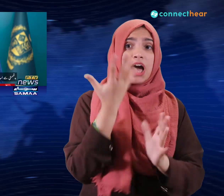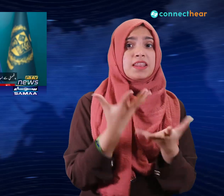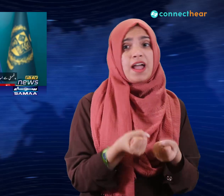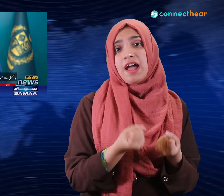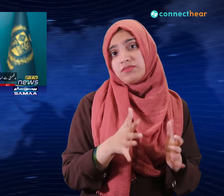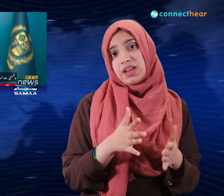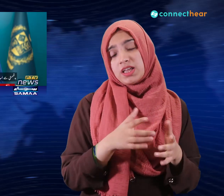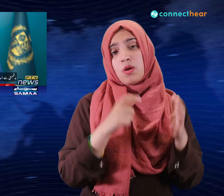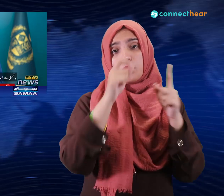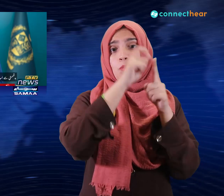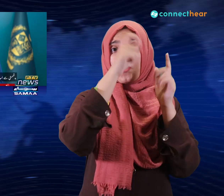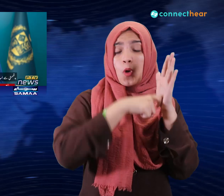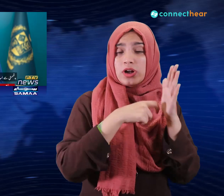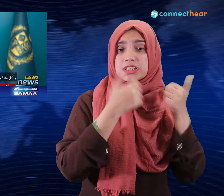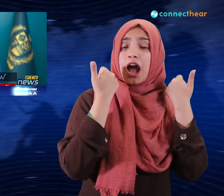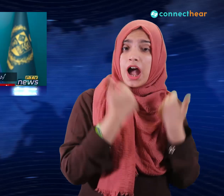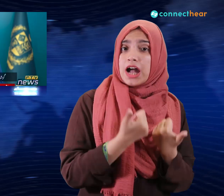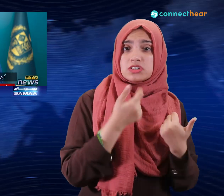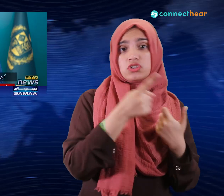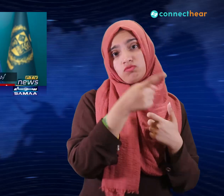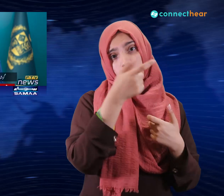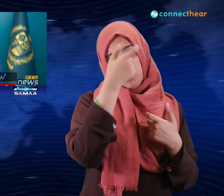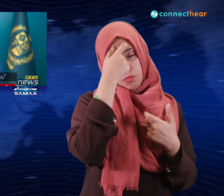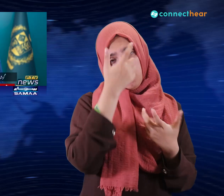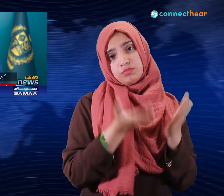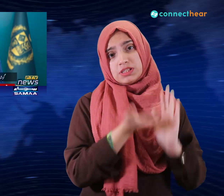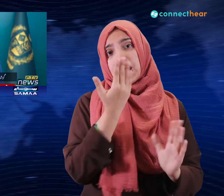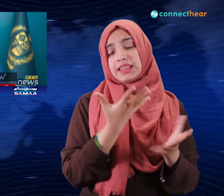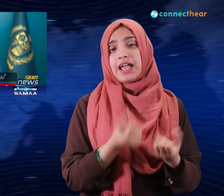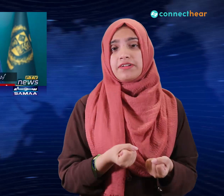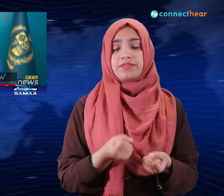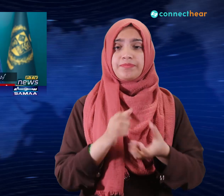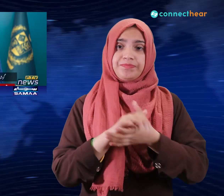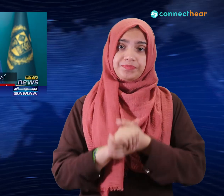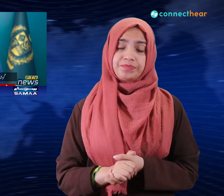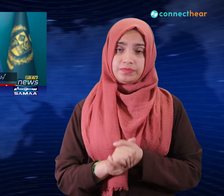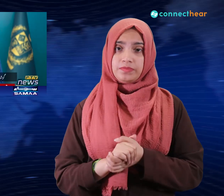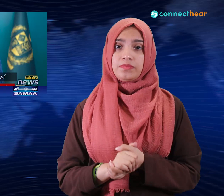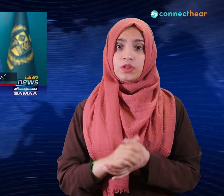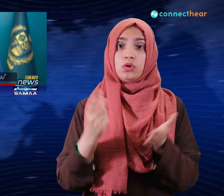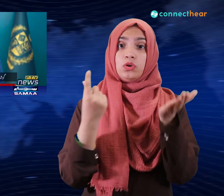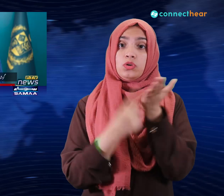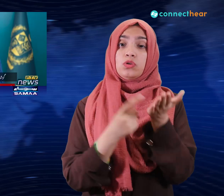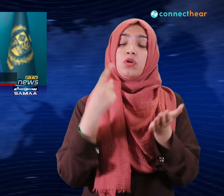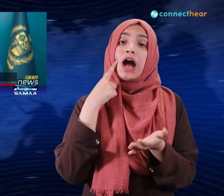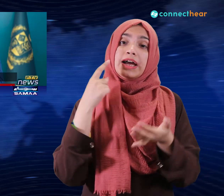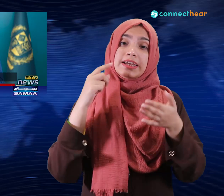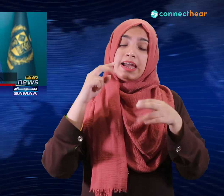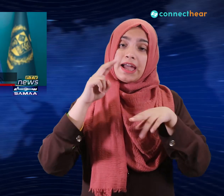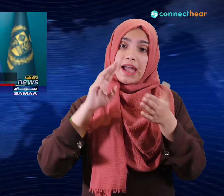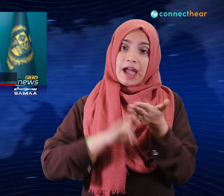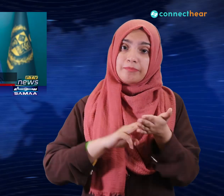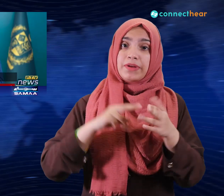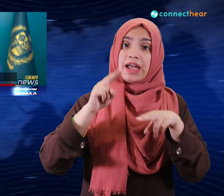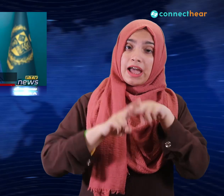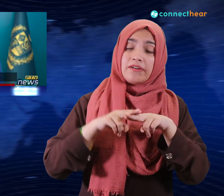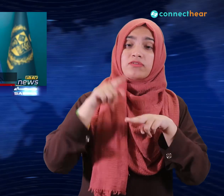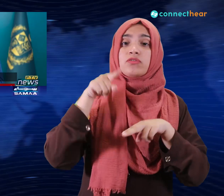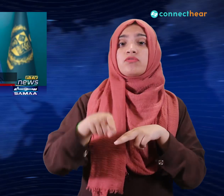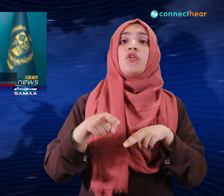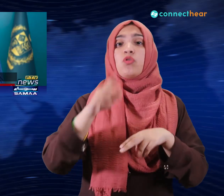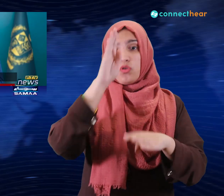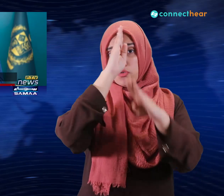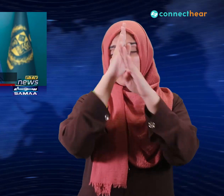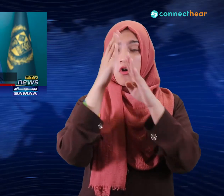amount. Last September, I had proposed the creation of new IMF special drawing rights as